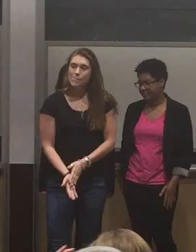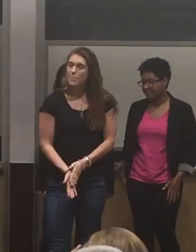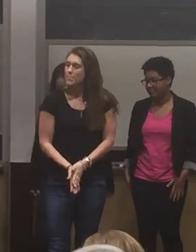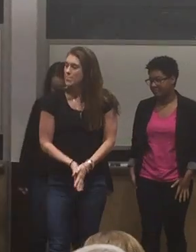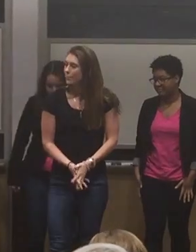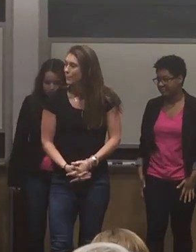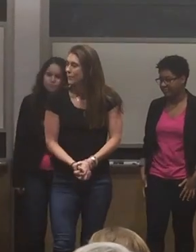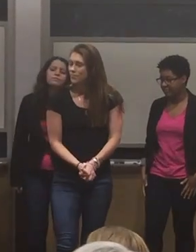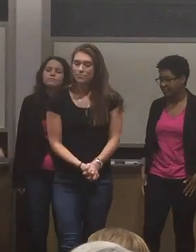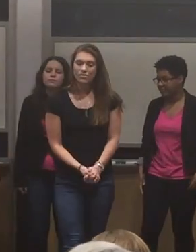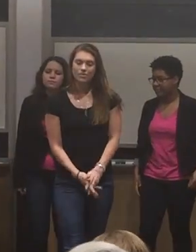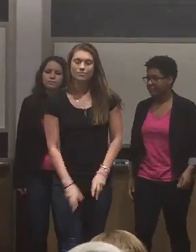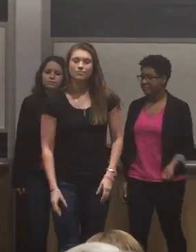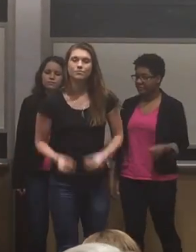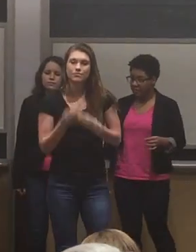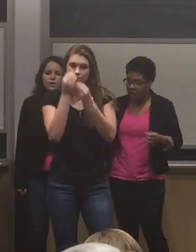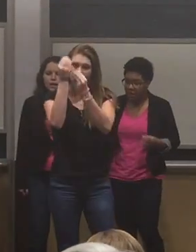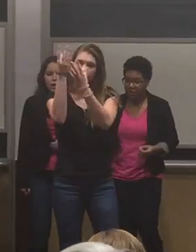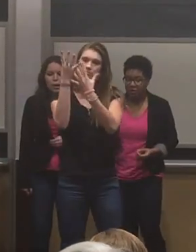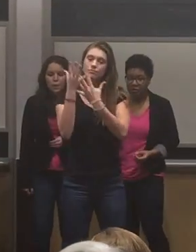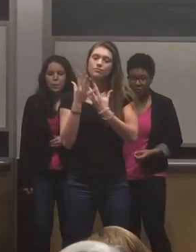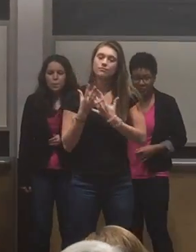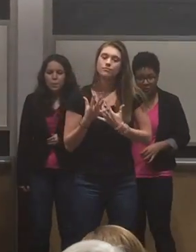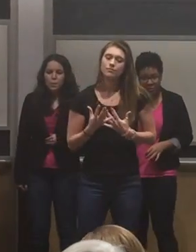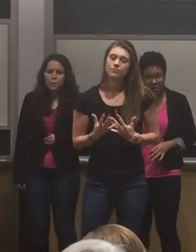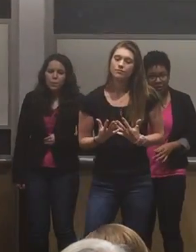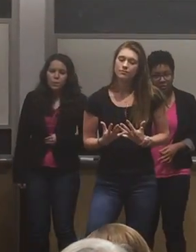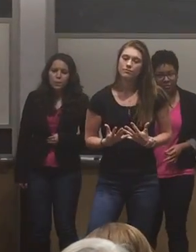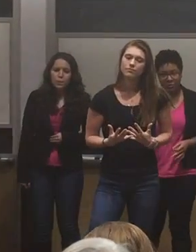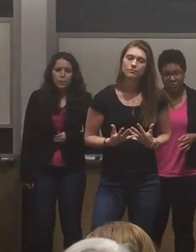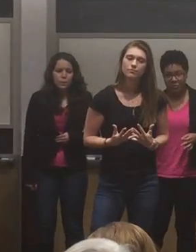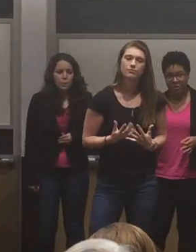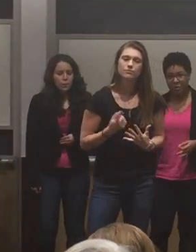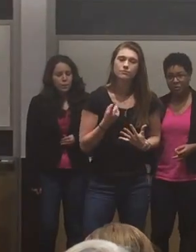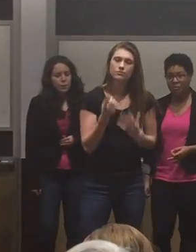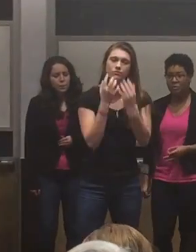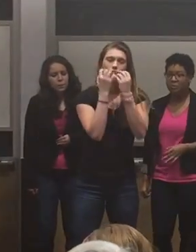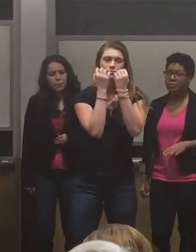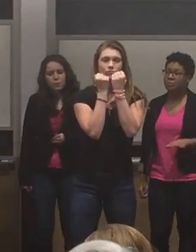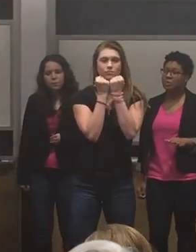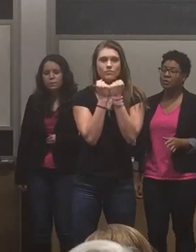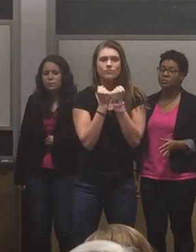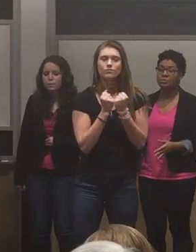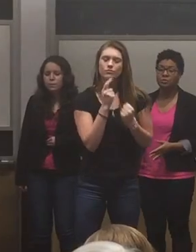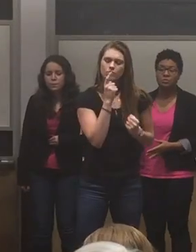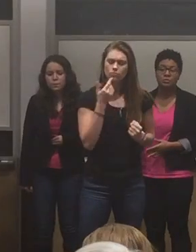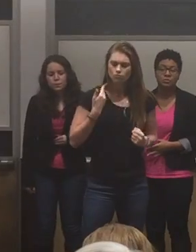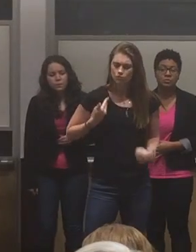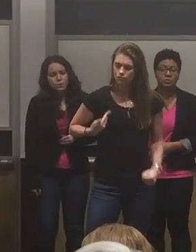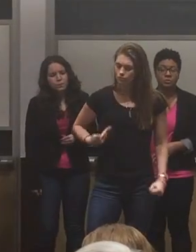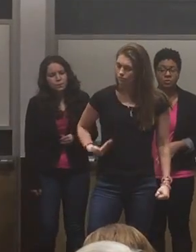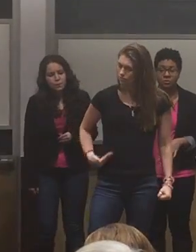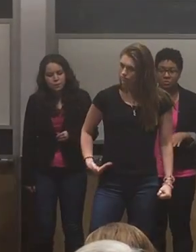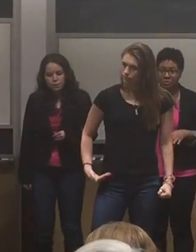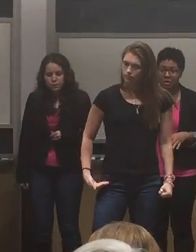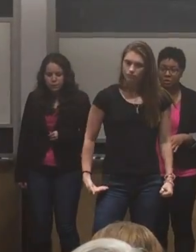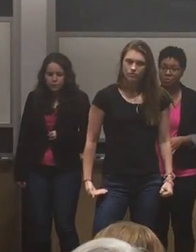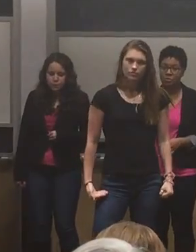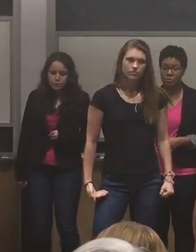Say you love me to my face.